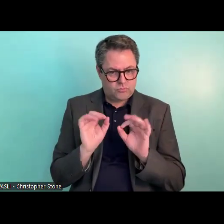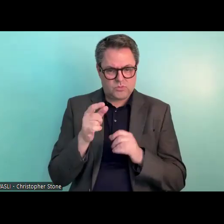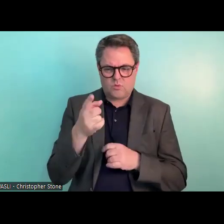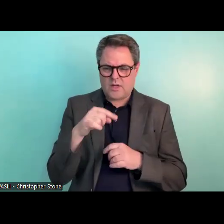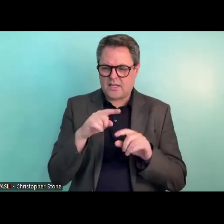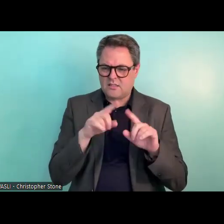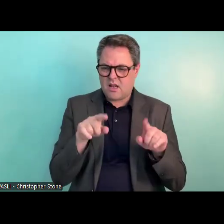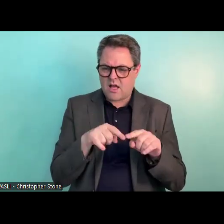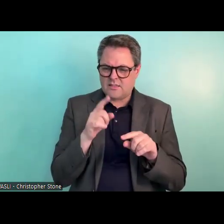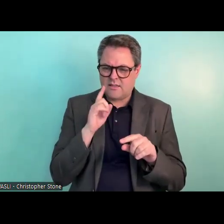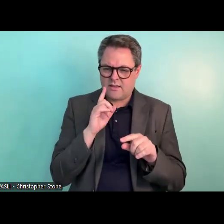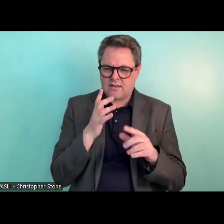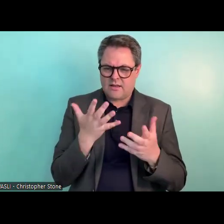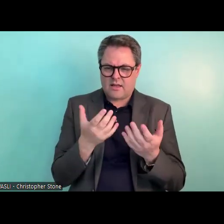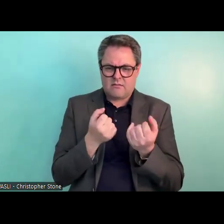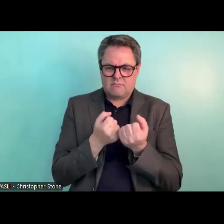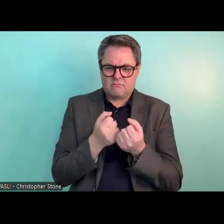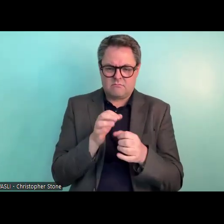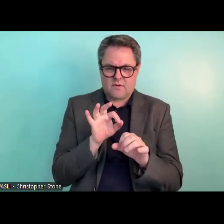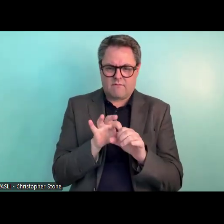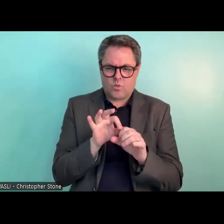No, I don't see any hands raised.